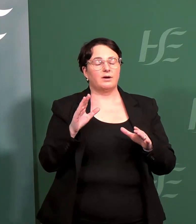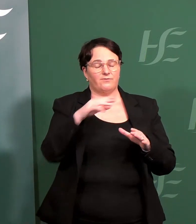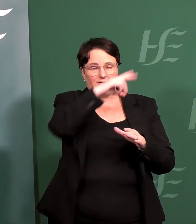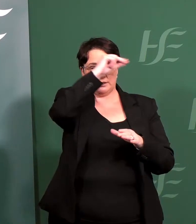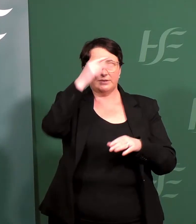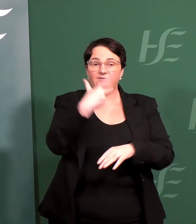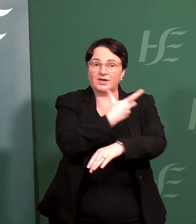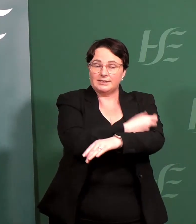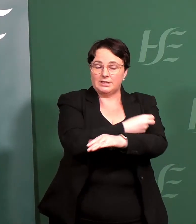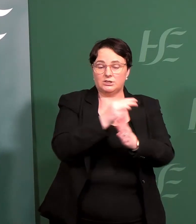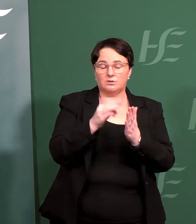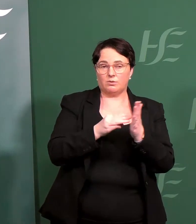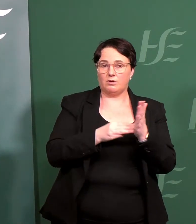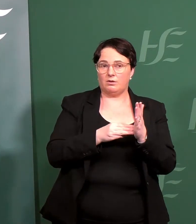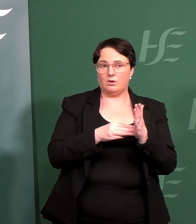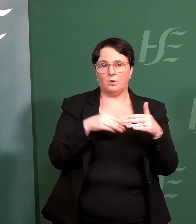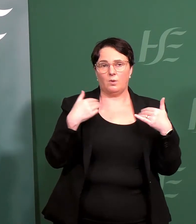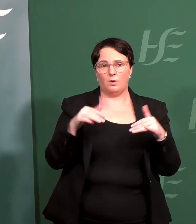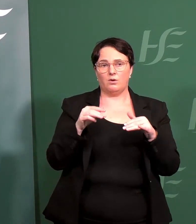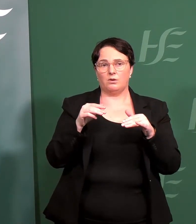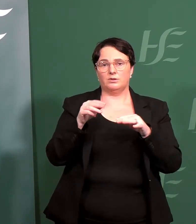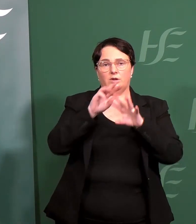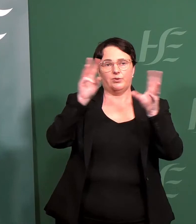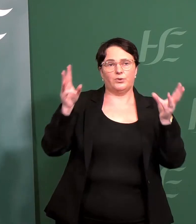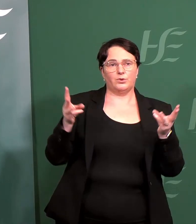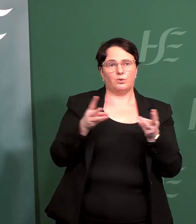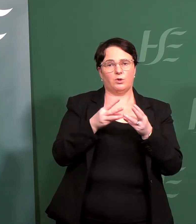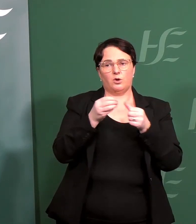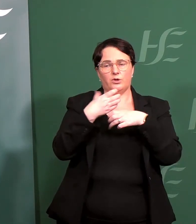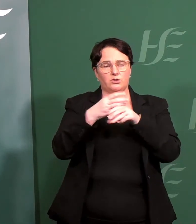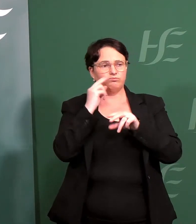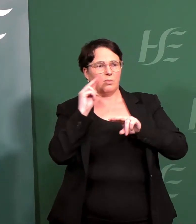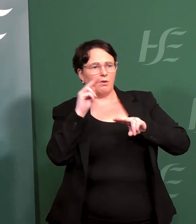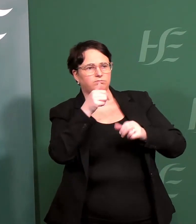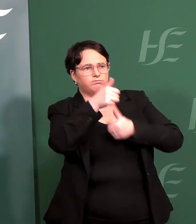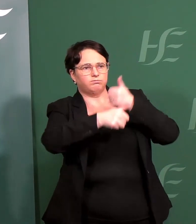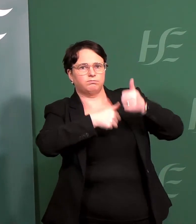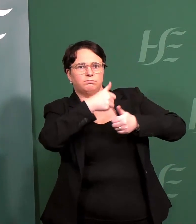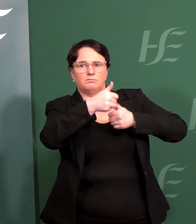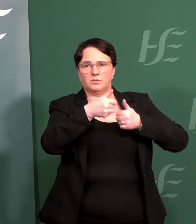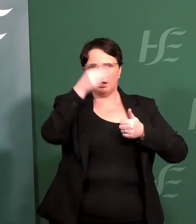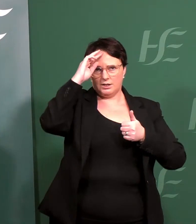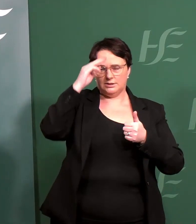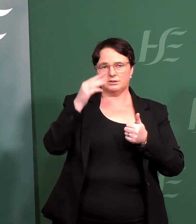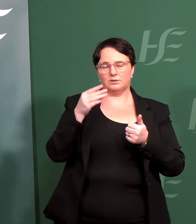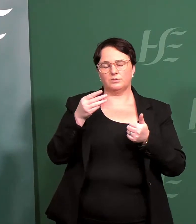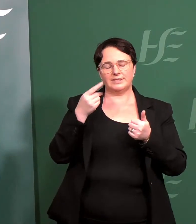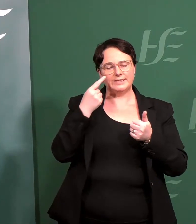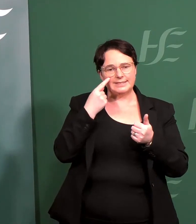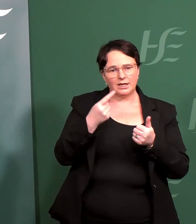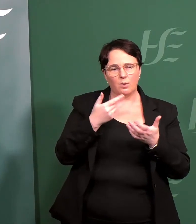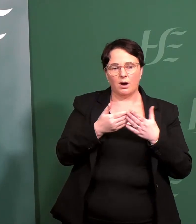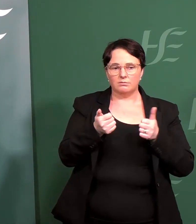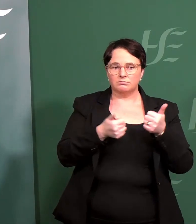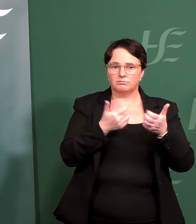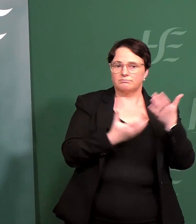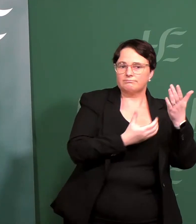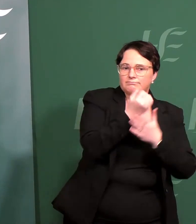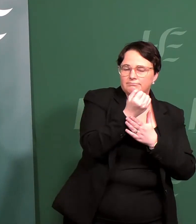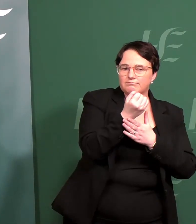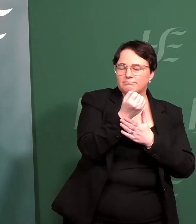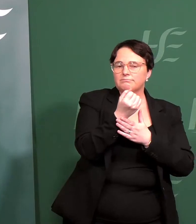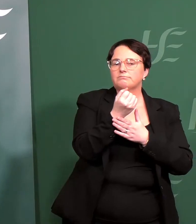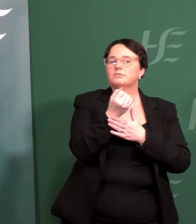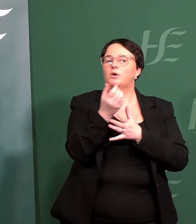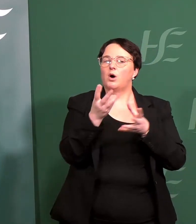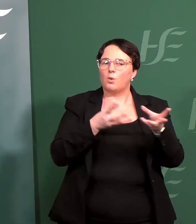programme, being worldly recognised for our uptake. And again, we need to learn from that about what worked on communications and what worked